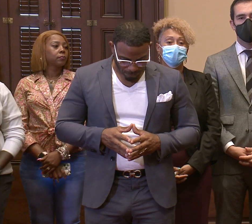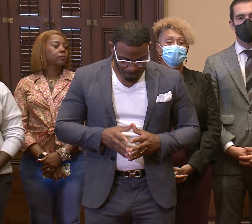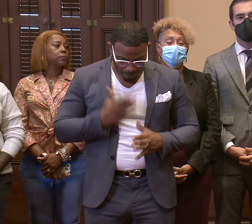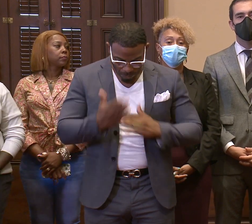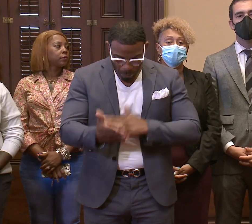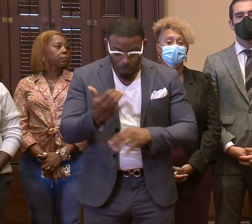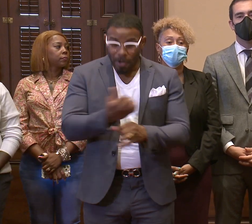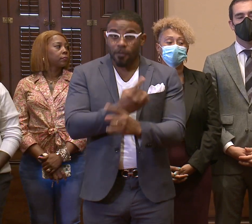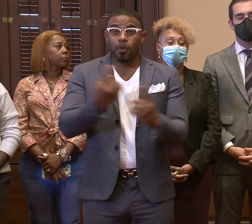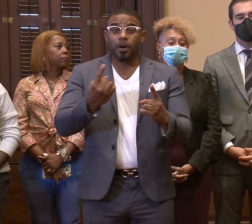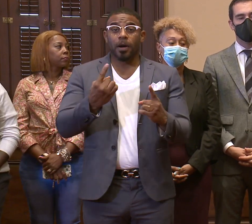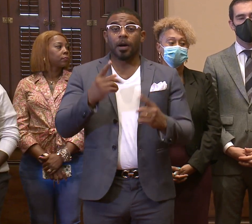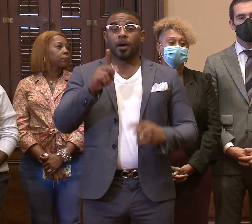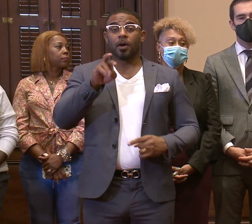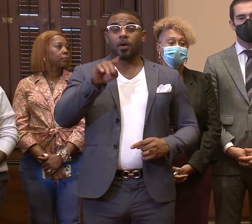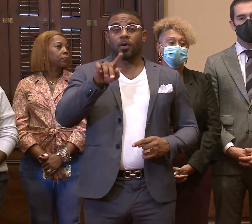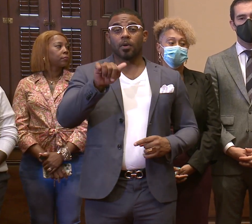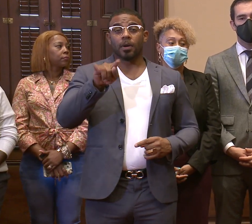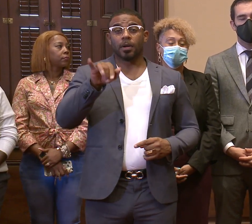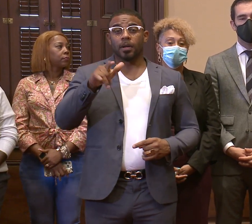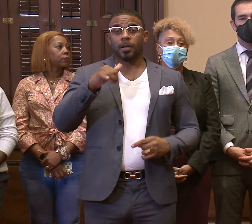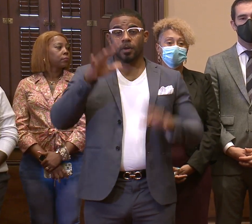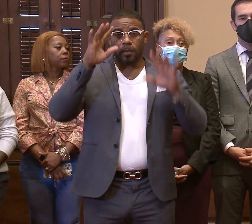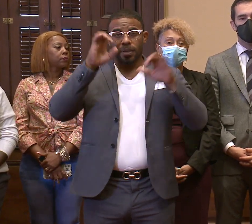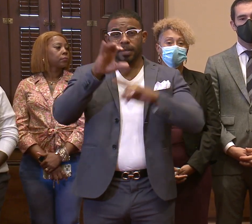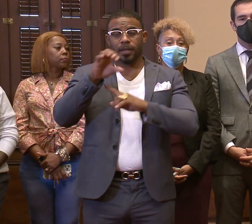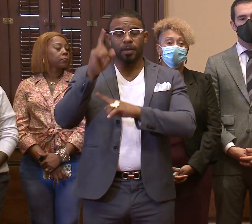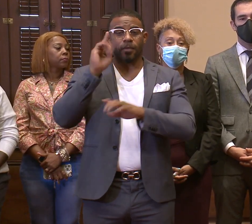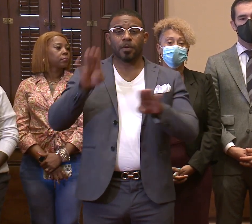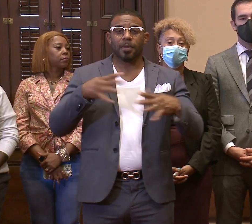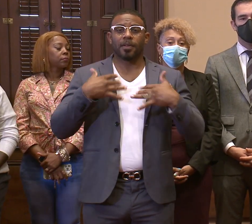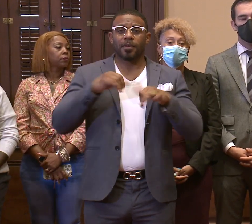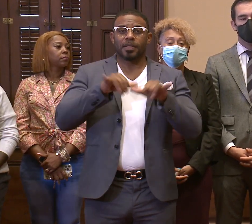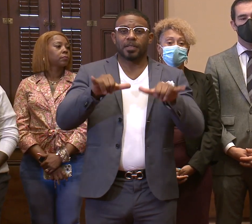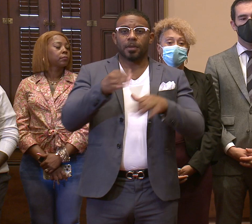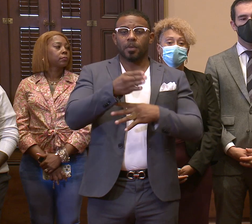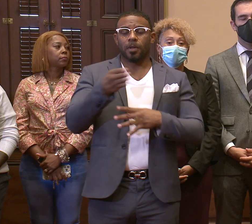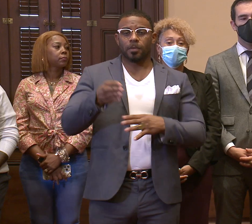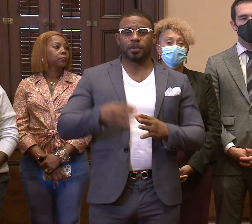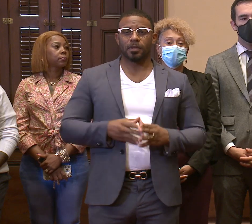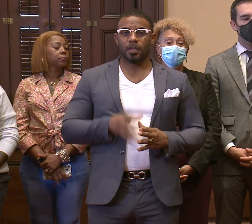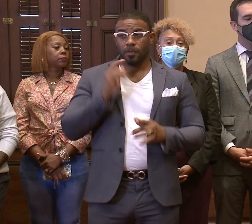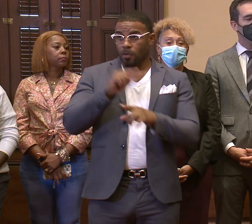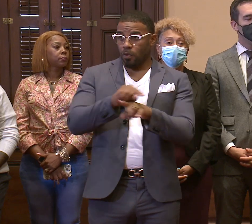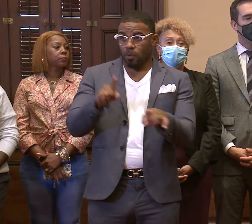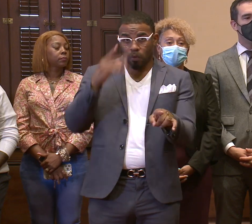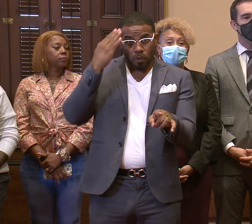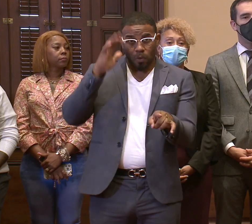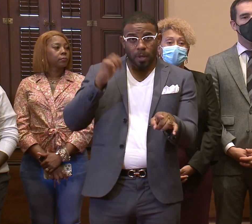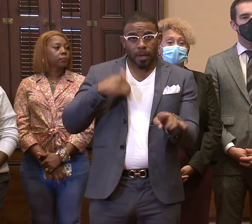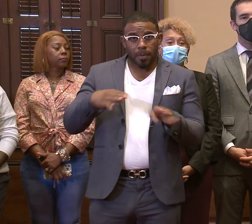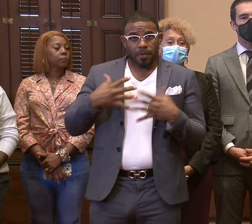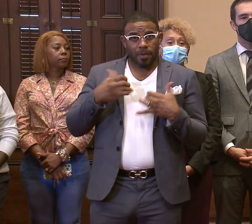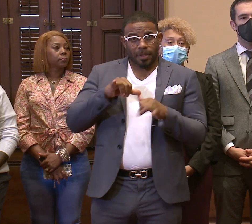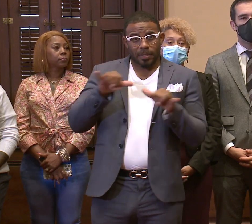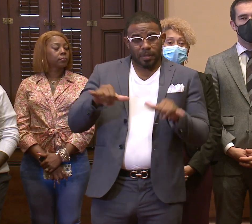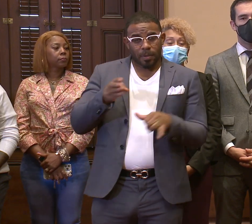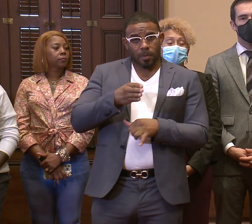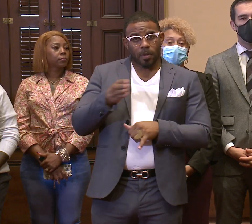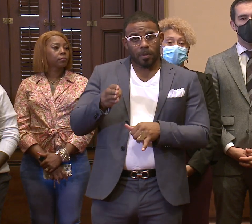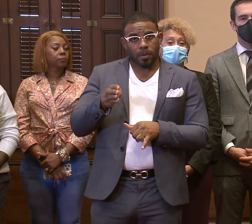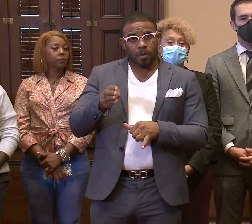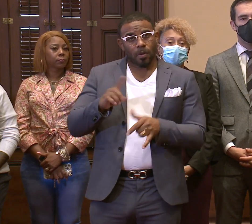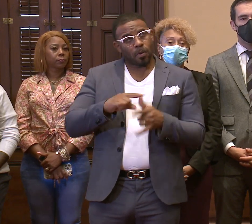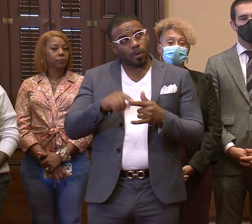Good morning, everyone. I'm Krista Taylor, President and CEO of Behavioral Health System Baltimore. For those who don't know us, Behavioral Health System Baltimore,